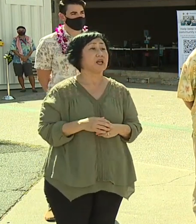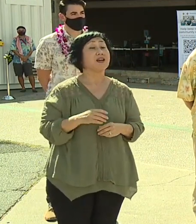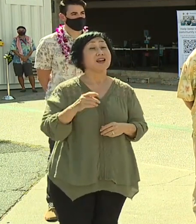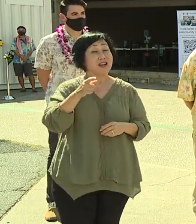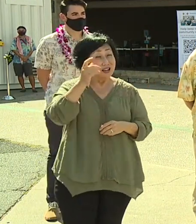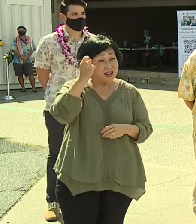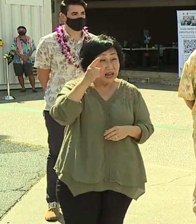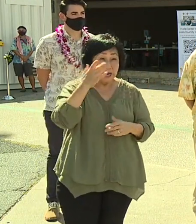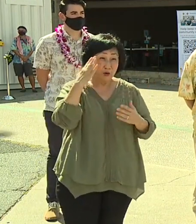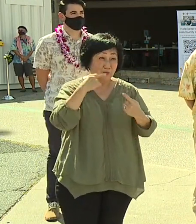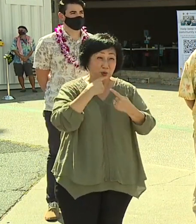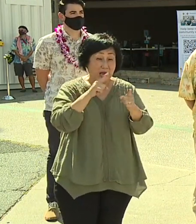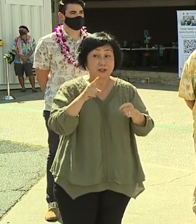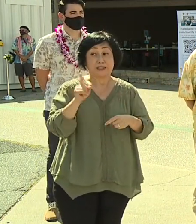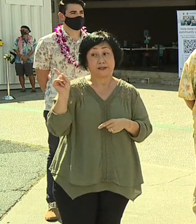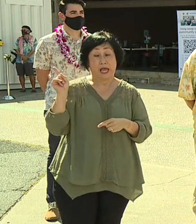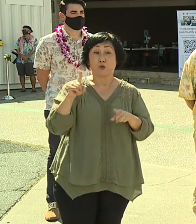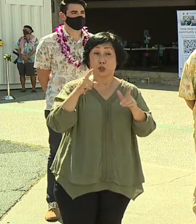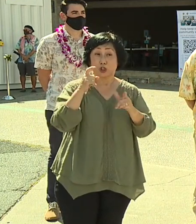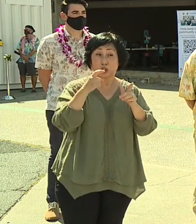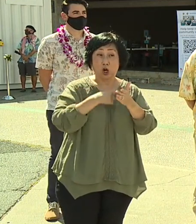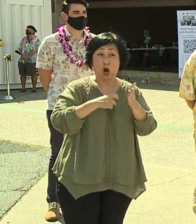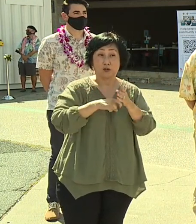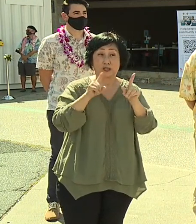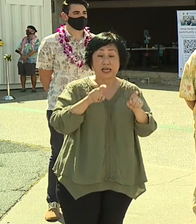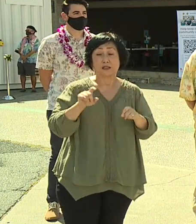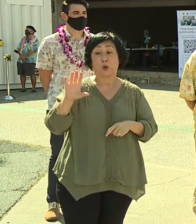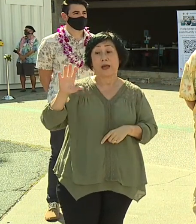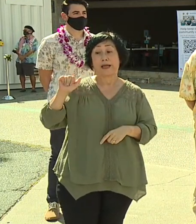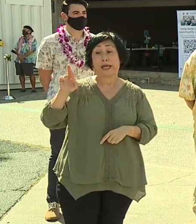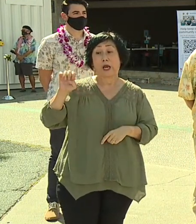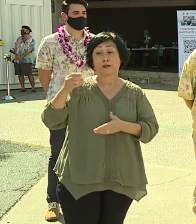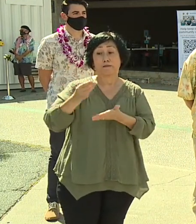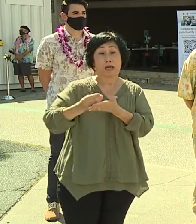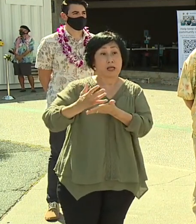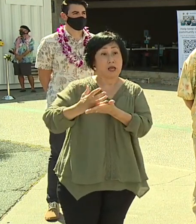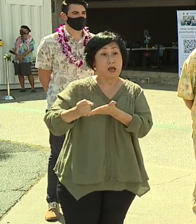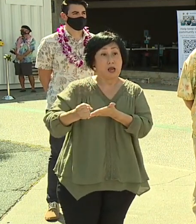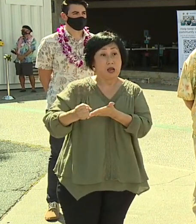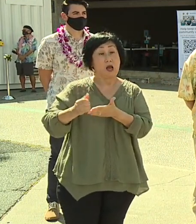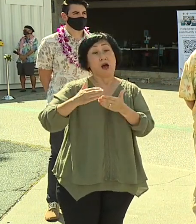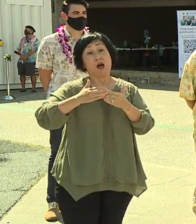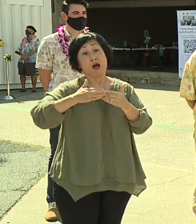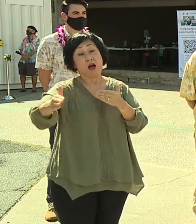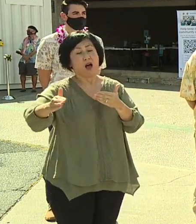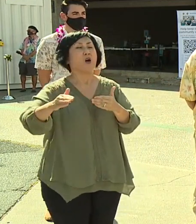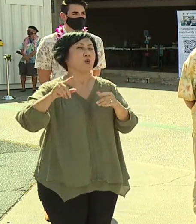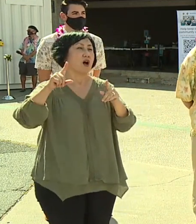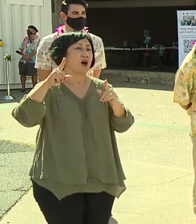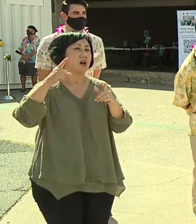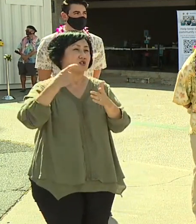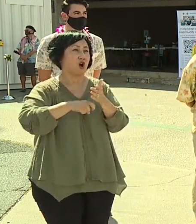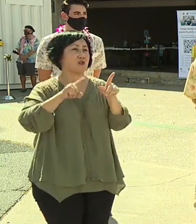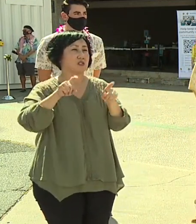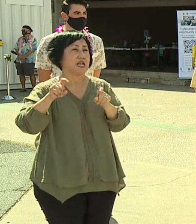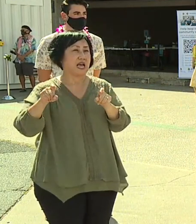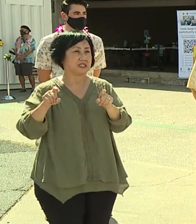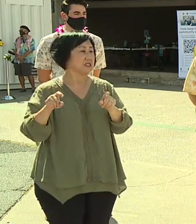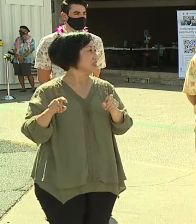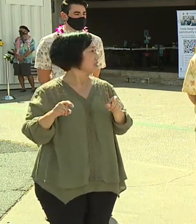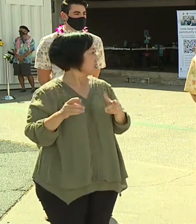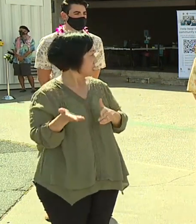for these tests long after the CARES money goes away, and it should be self-sustaining, but perhaps you could add more to